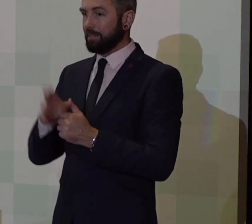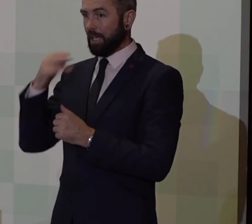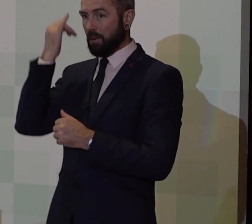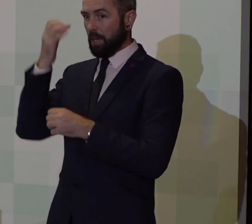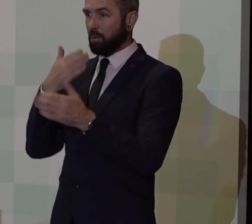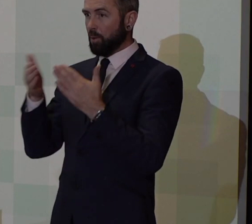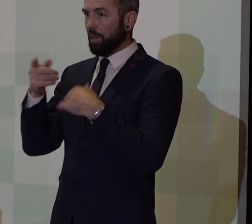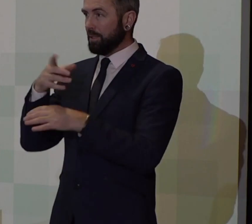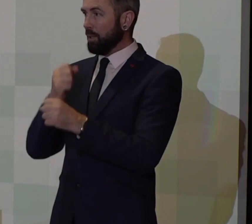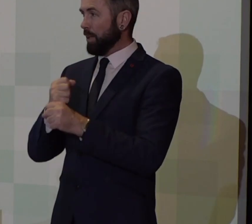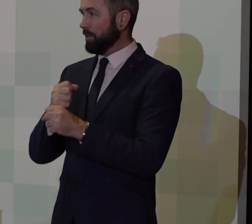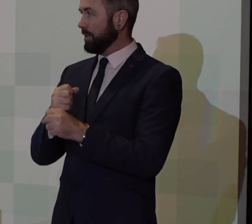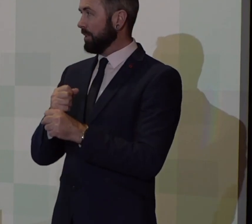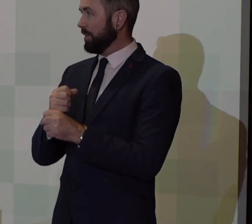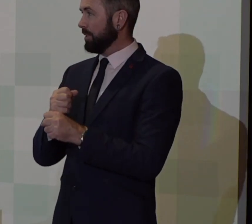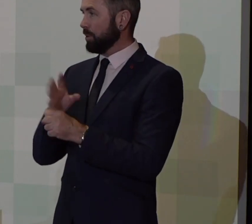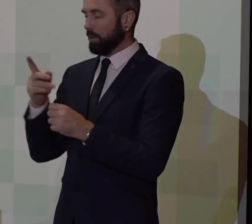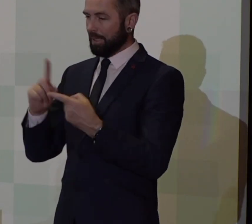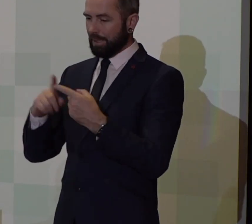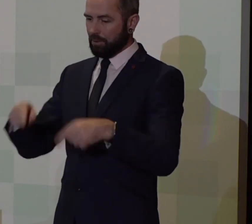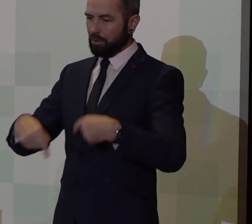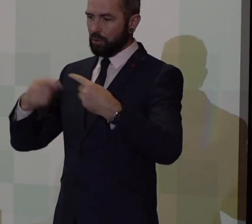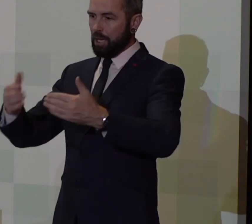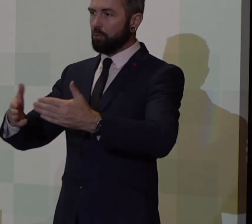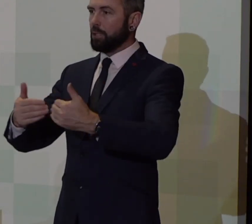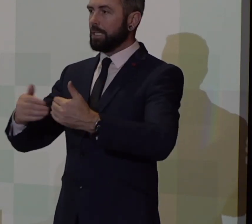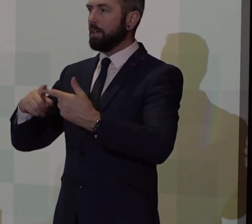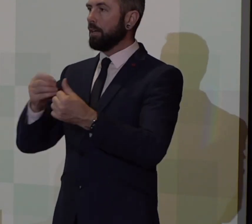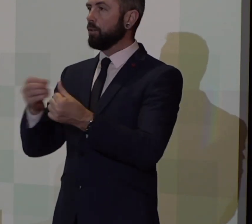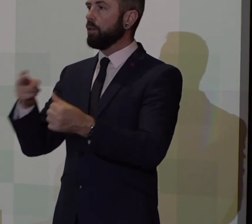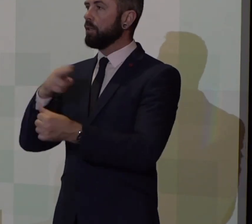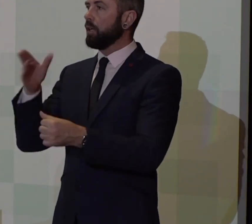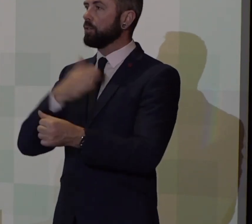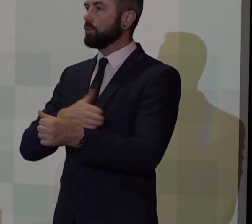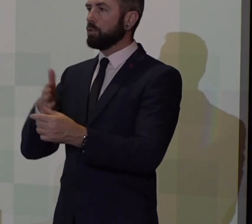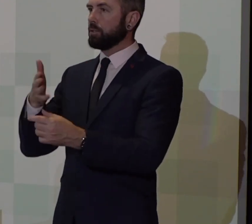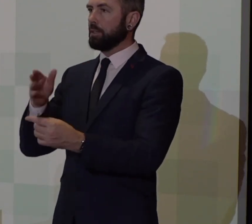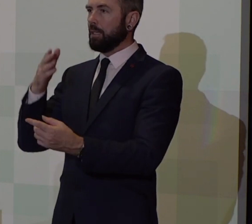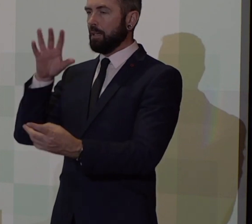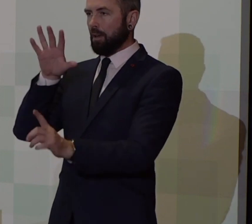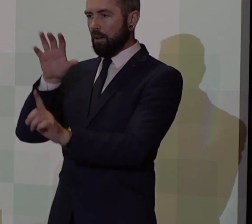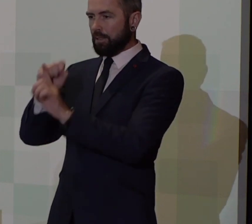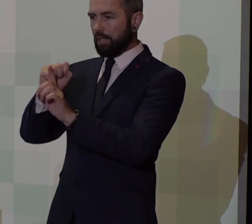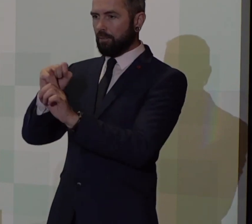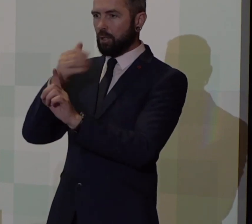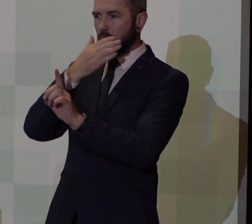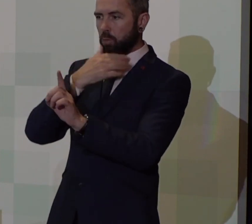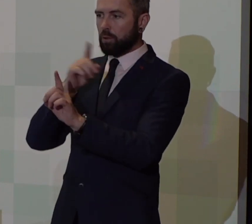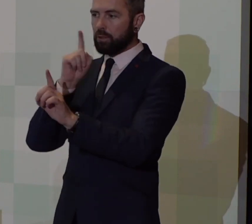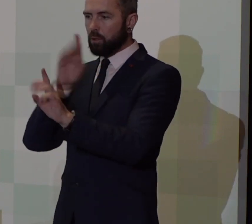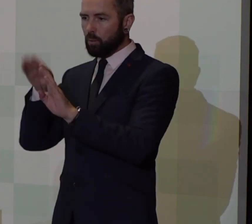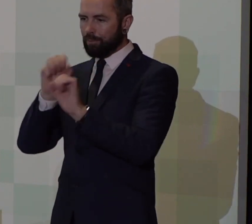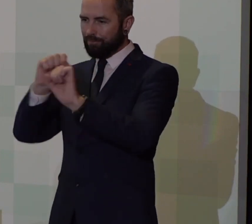about. Again, challenging retailers and others not to identify girls always with pink and